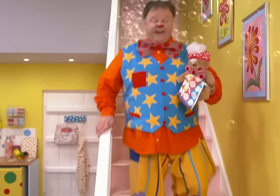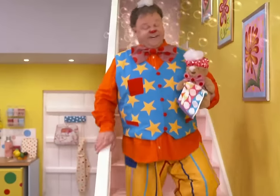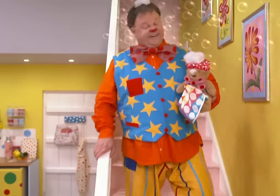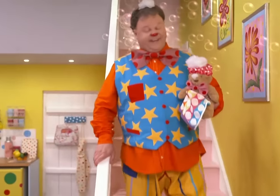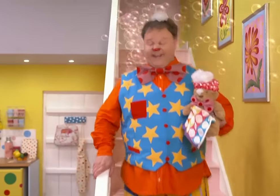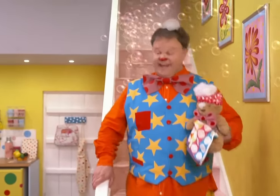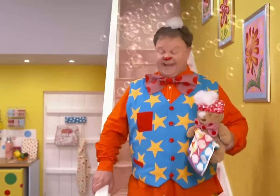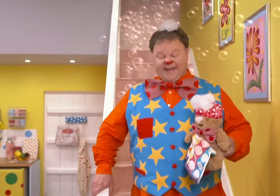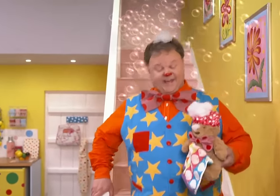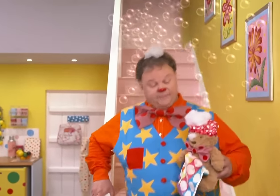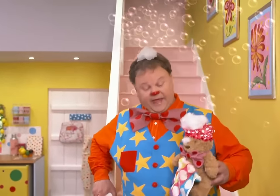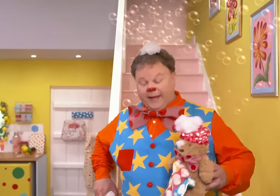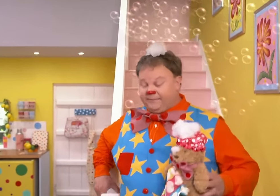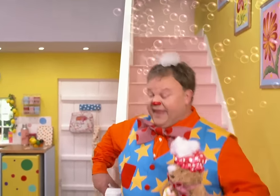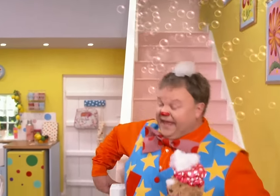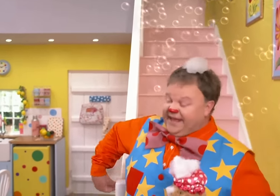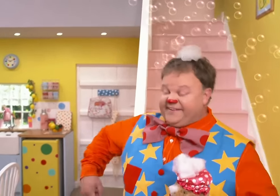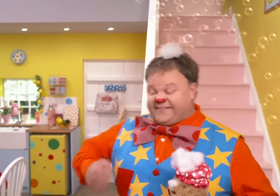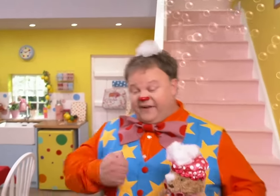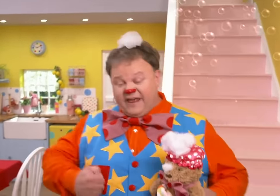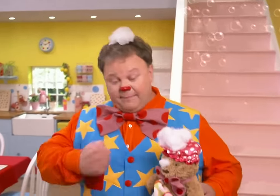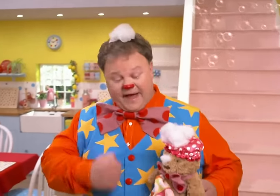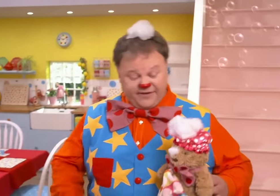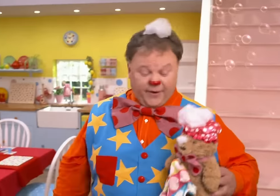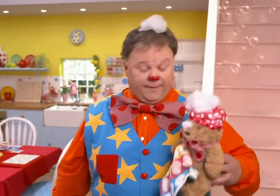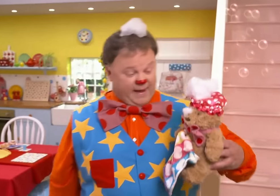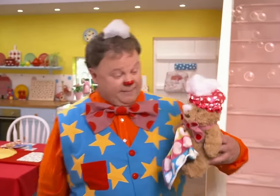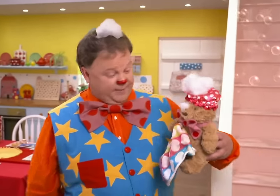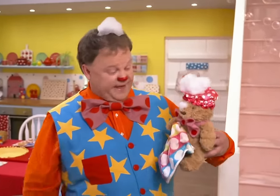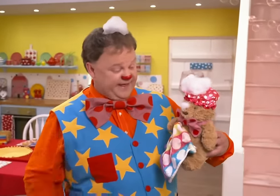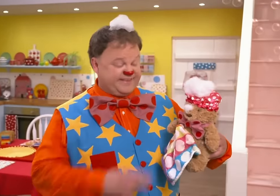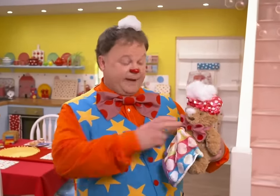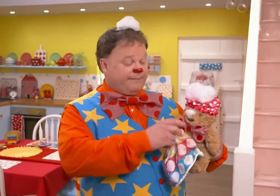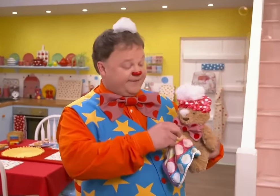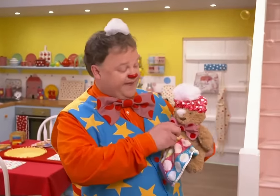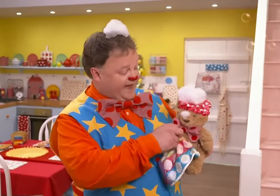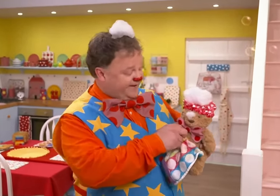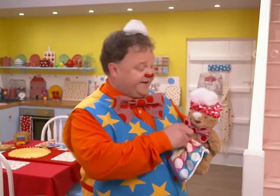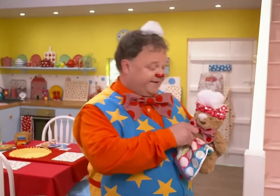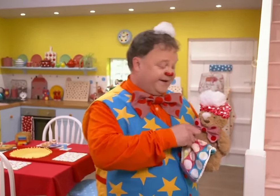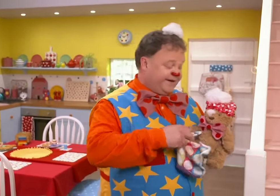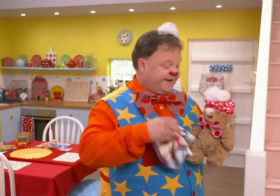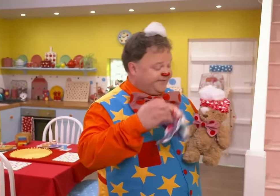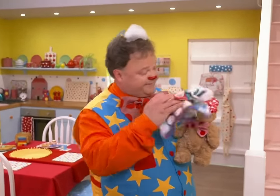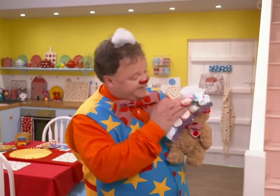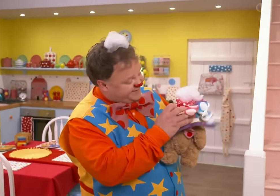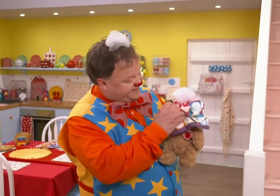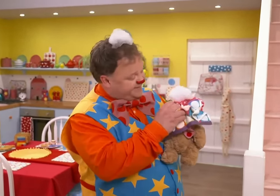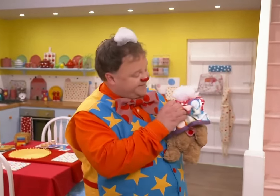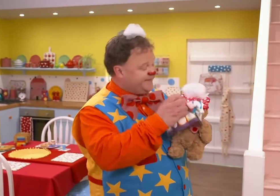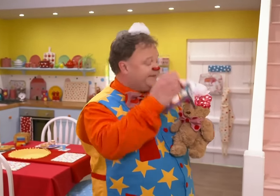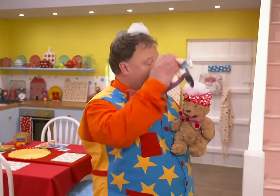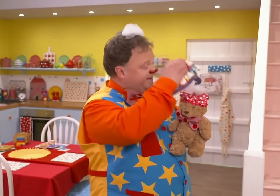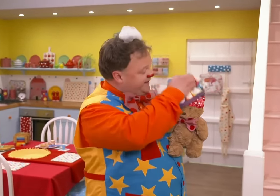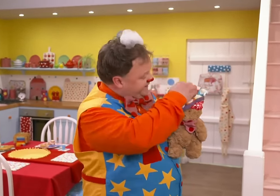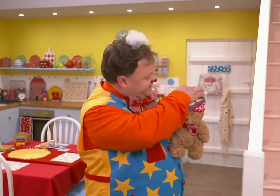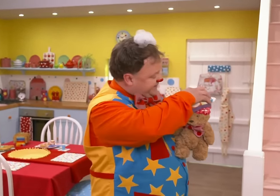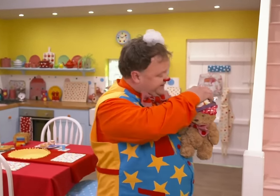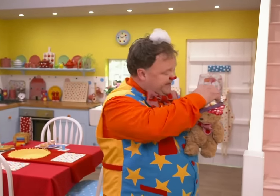Oh, dear. Sorry about your bubble bath, Tumble Ted. Look, Mr. Tumble, it